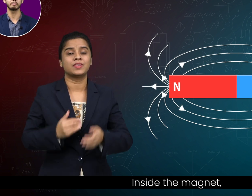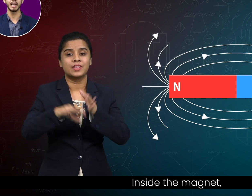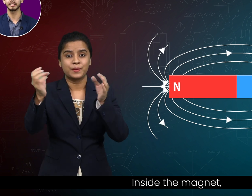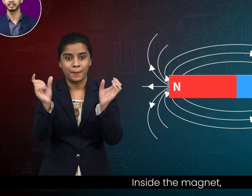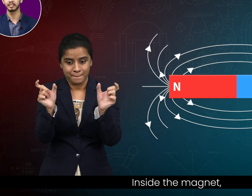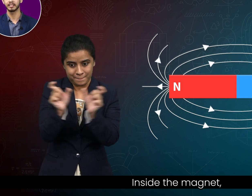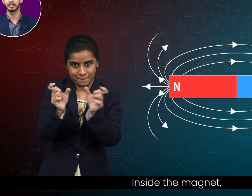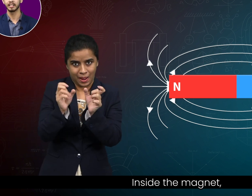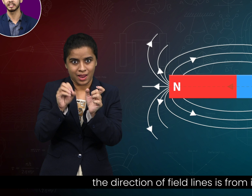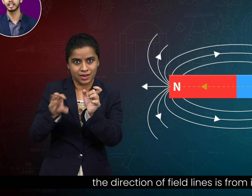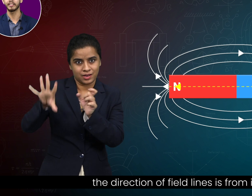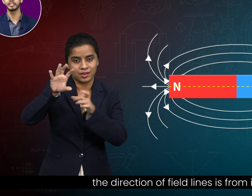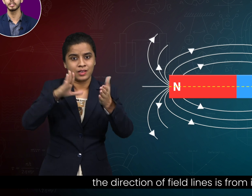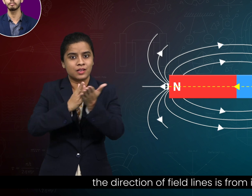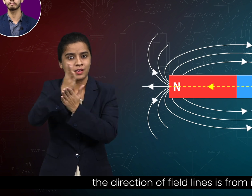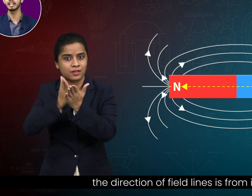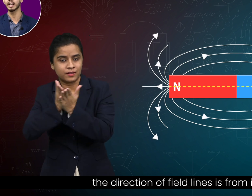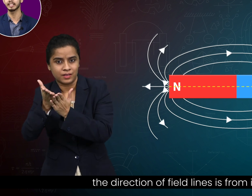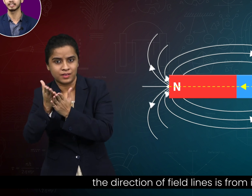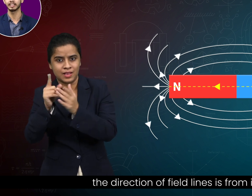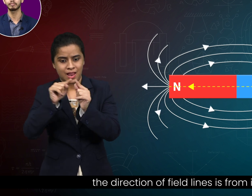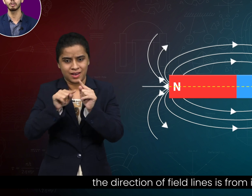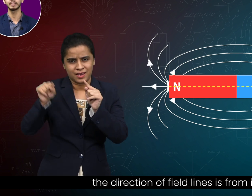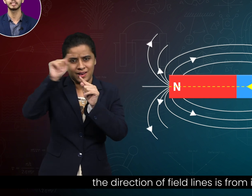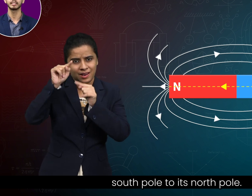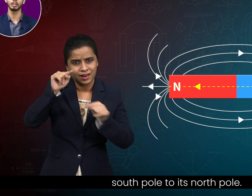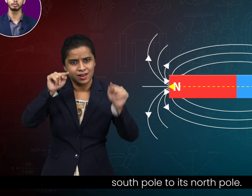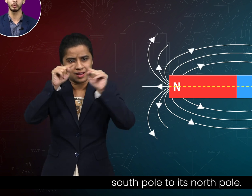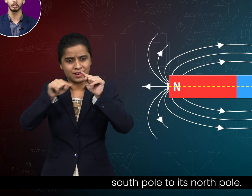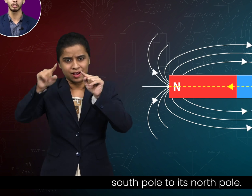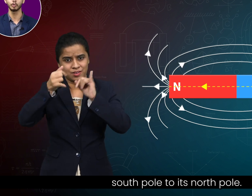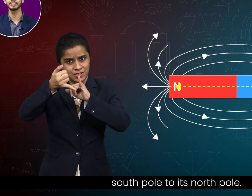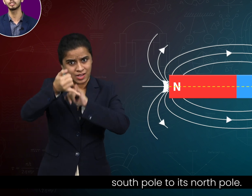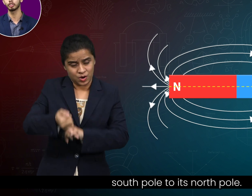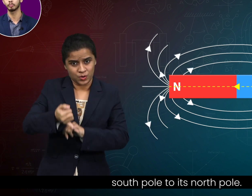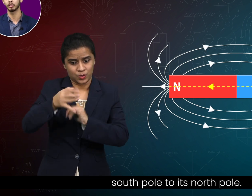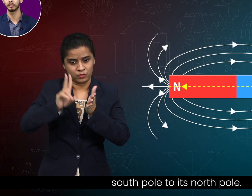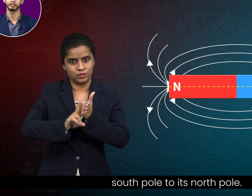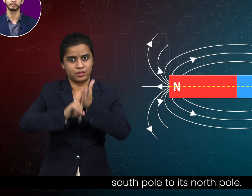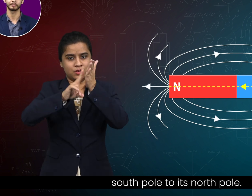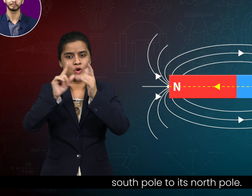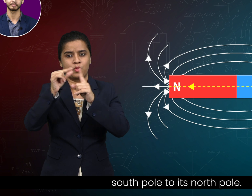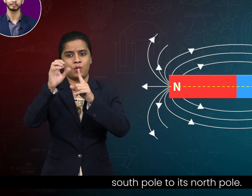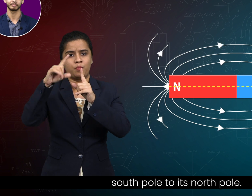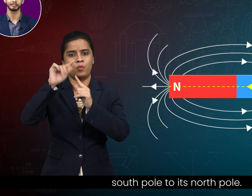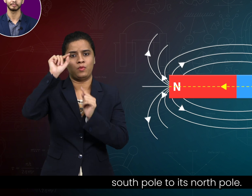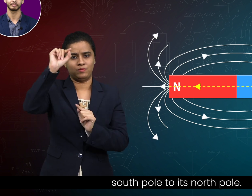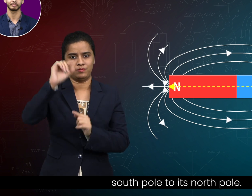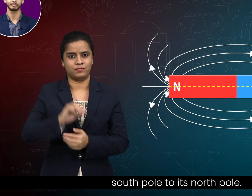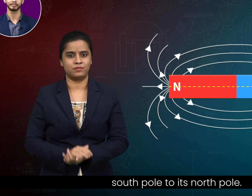Inside the magnet, the direction of field lines is from its South Pole to its North Pole.